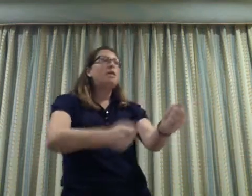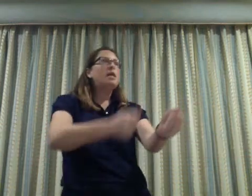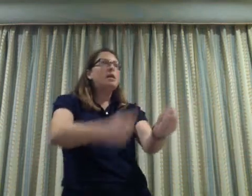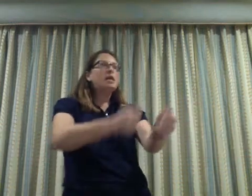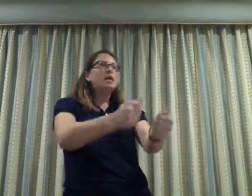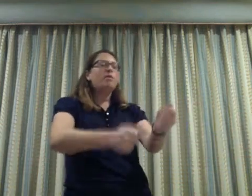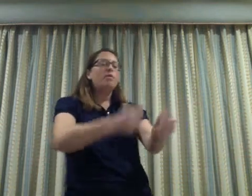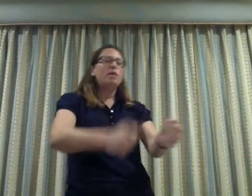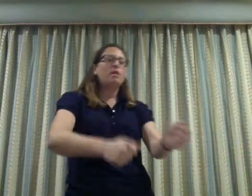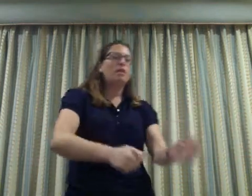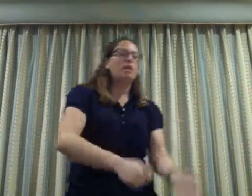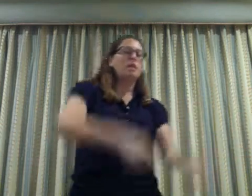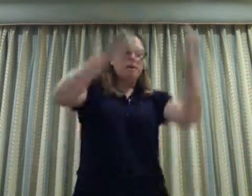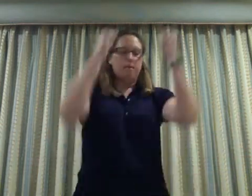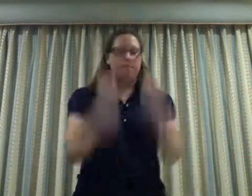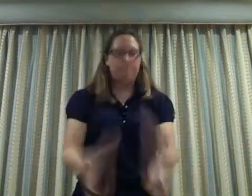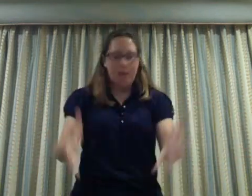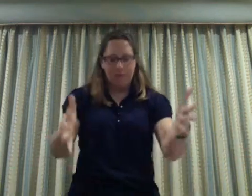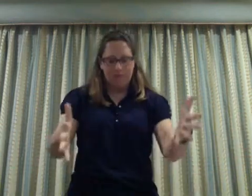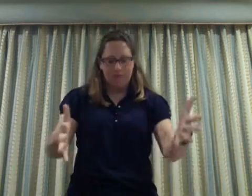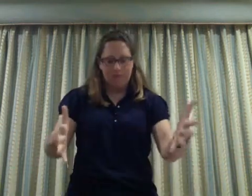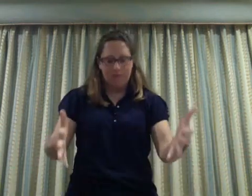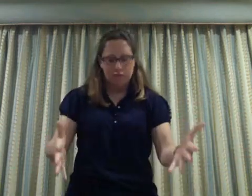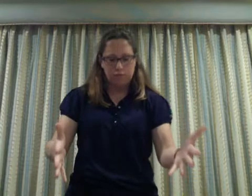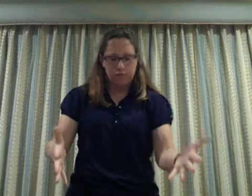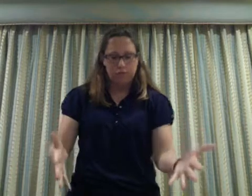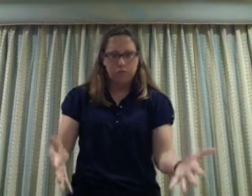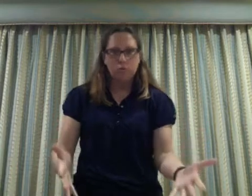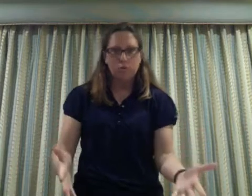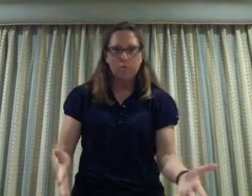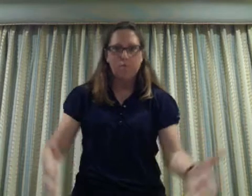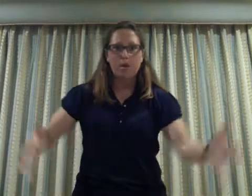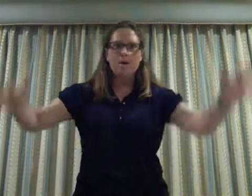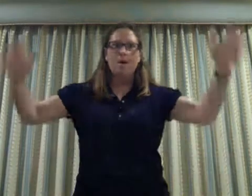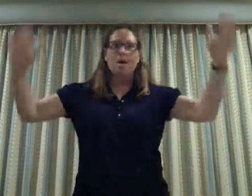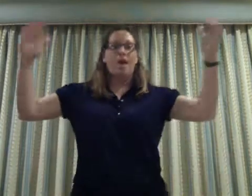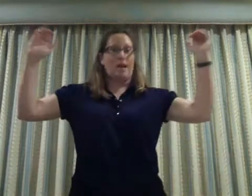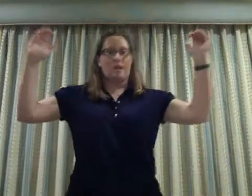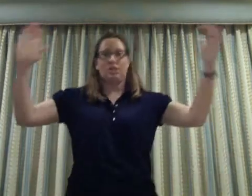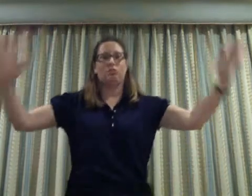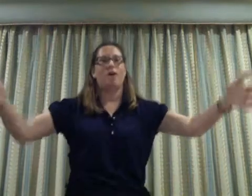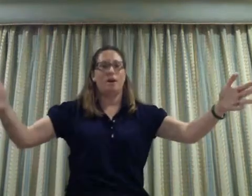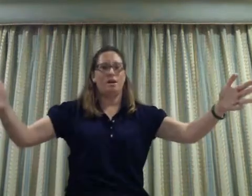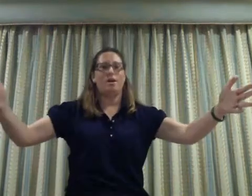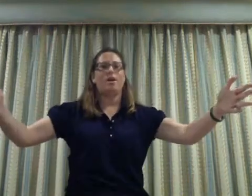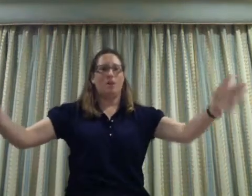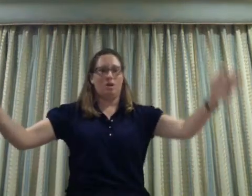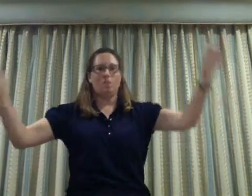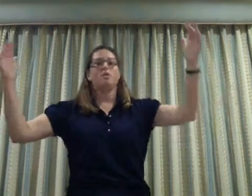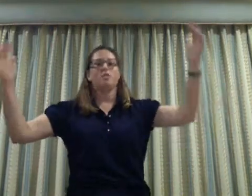it in, and we reel it in. Bam! That fish falls on the floor of the boat, and I kid you not, it was